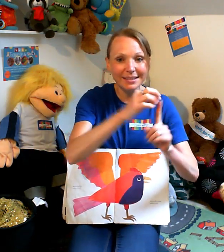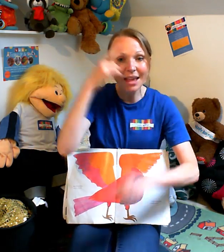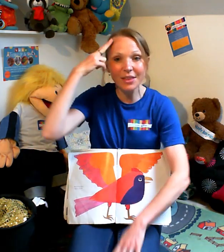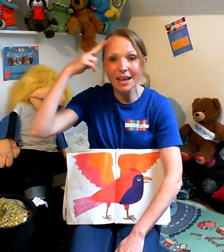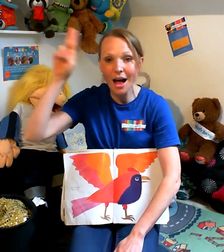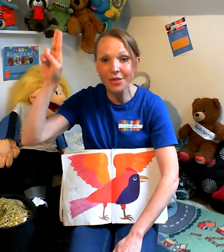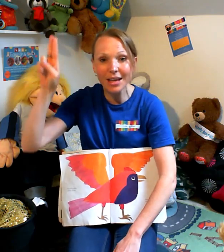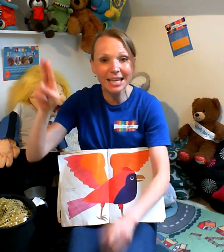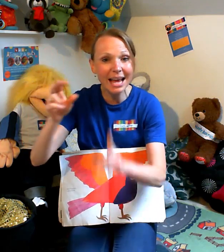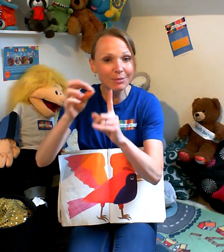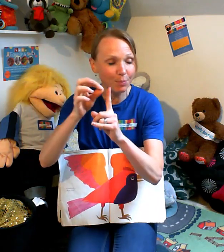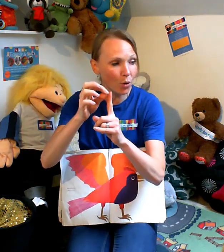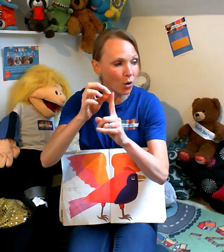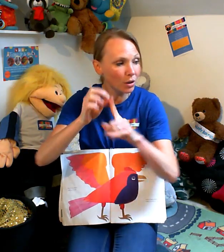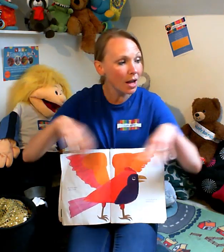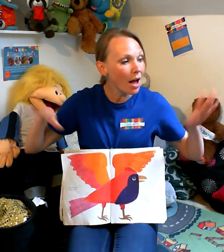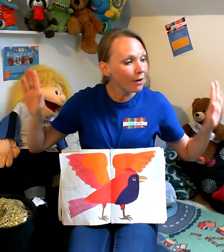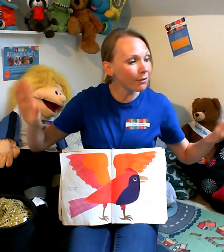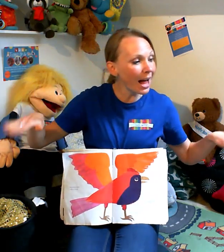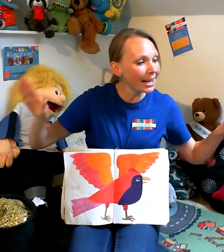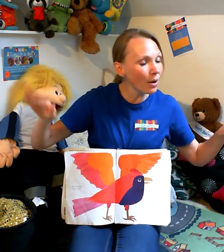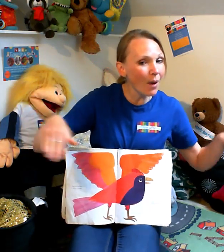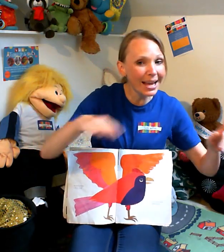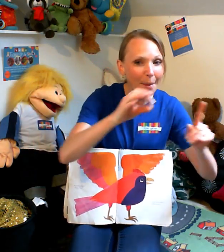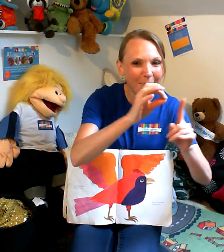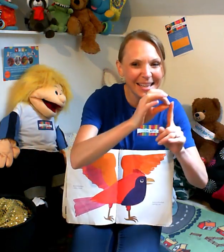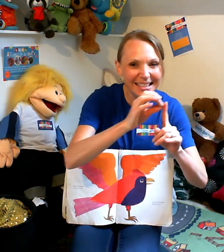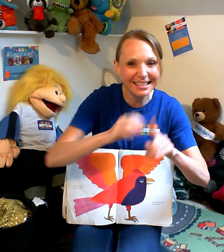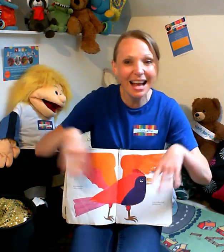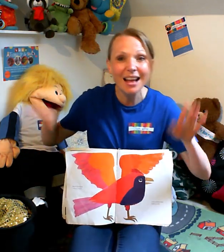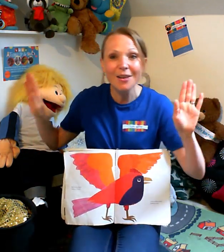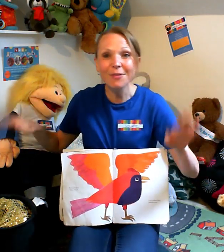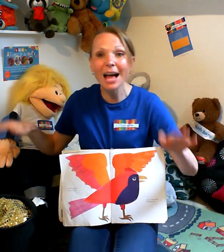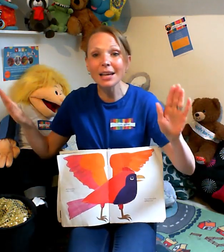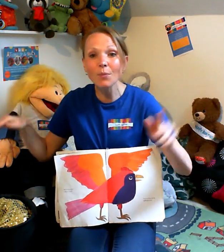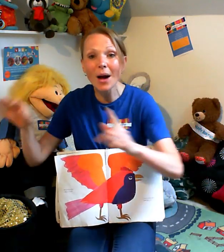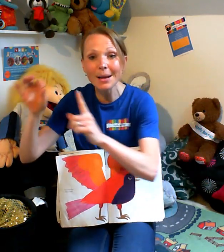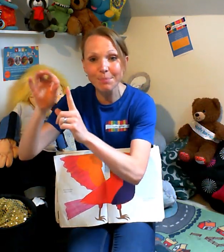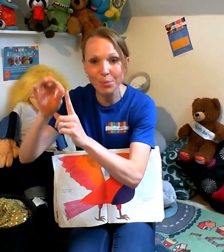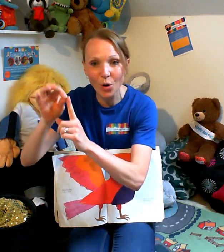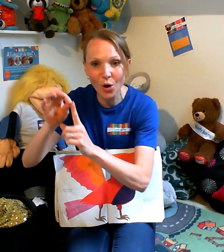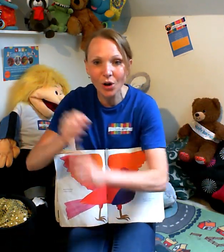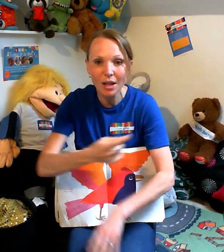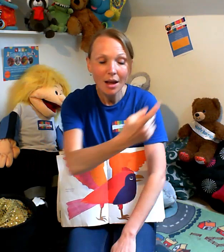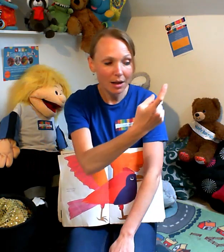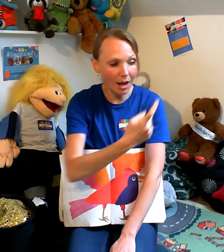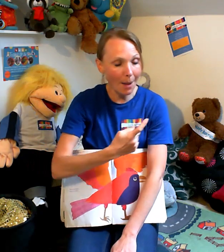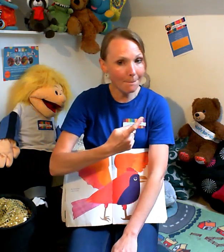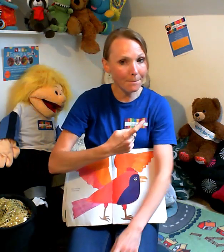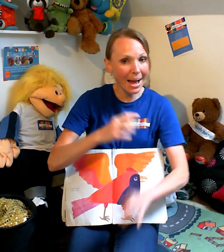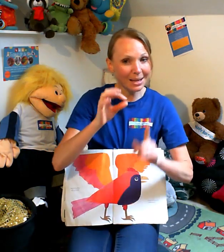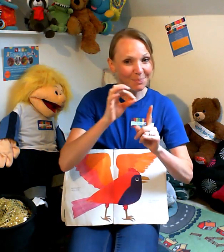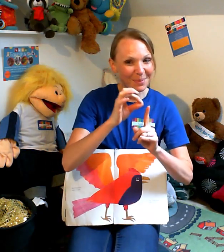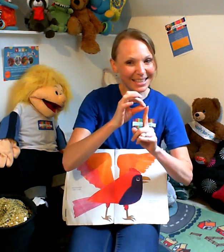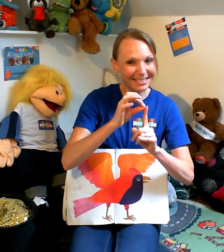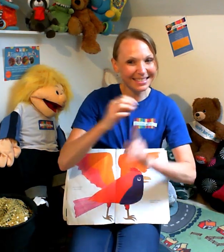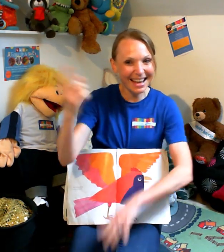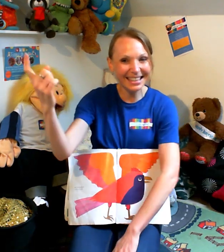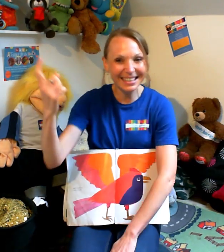the other named Paul. Fly away, Peter, fly away, Paul. Come back, Peter,